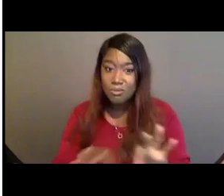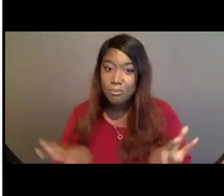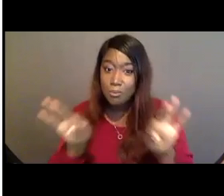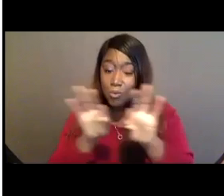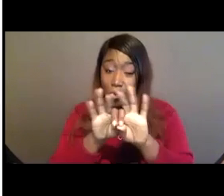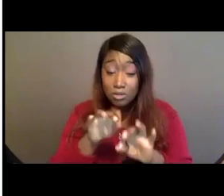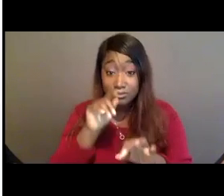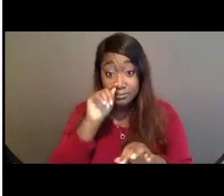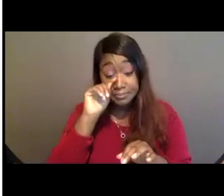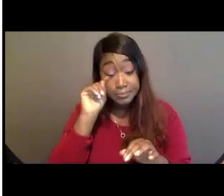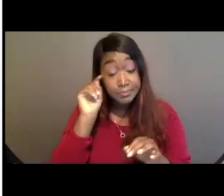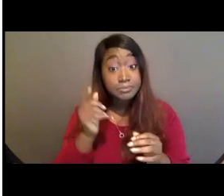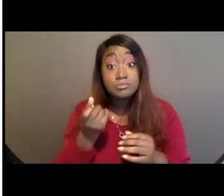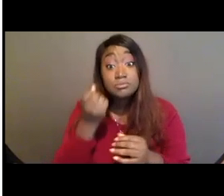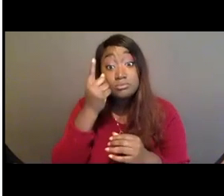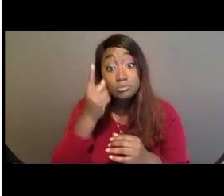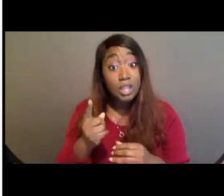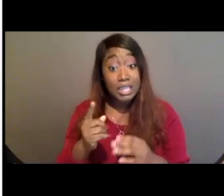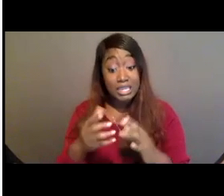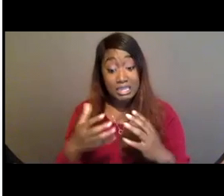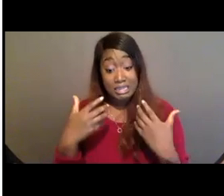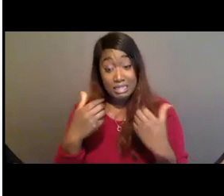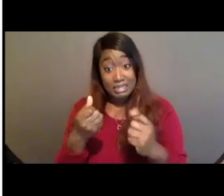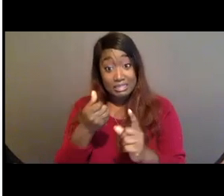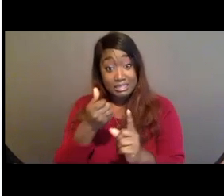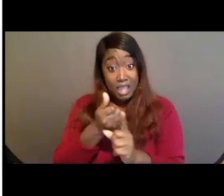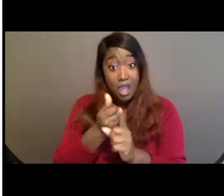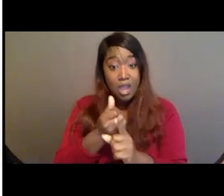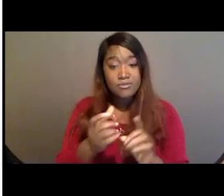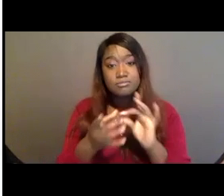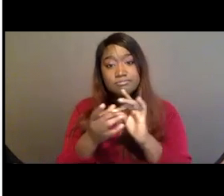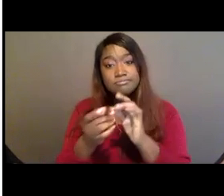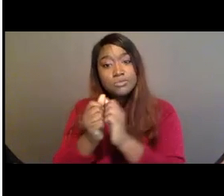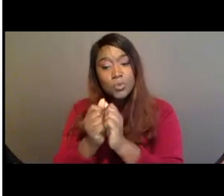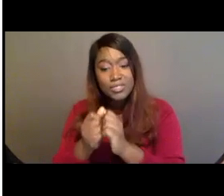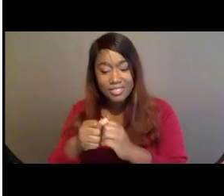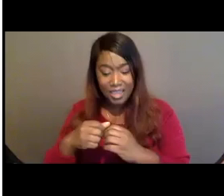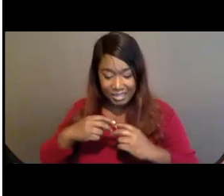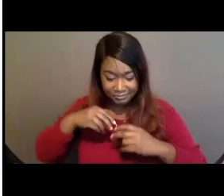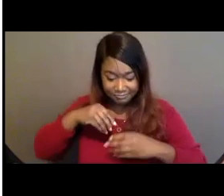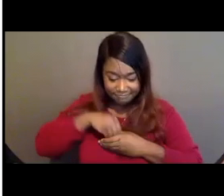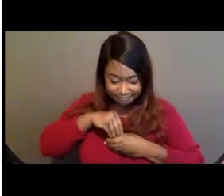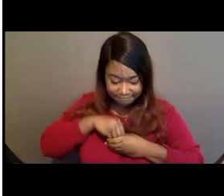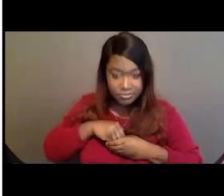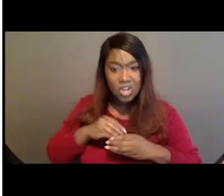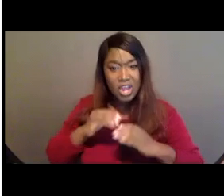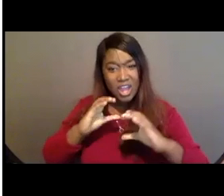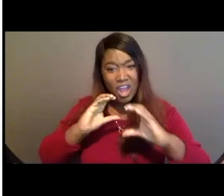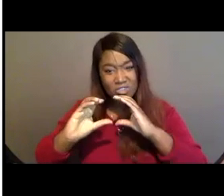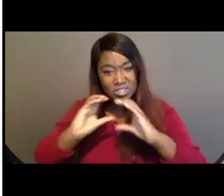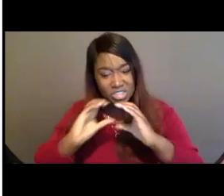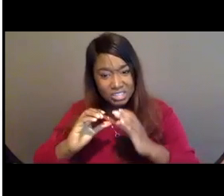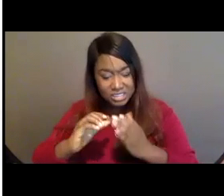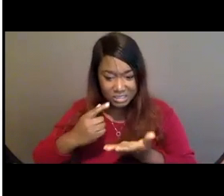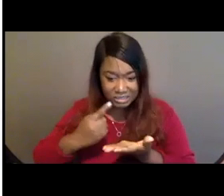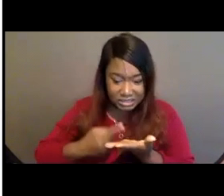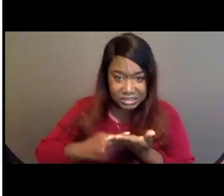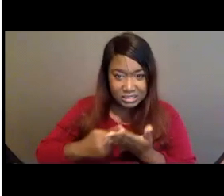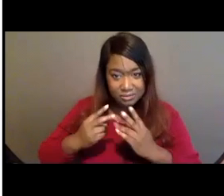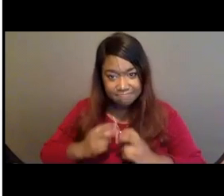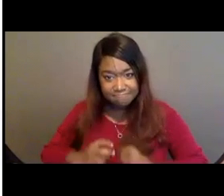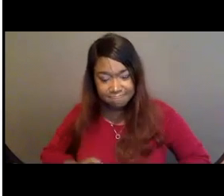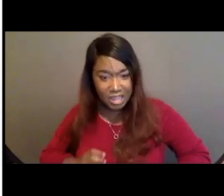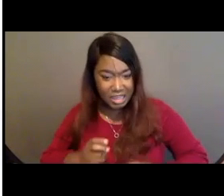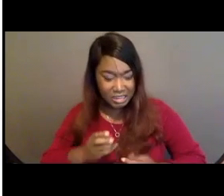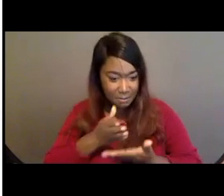of conversation, a conversation within ourselves, a conversation between either our parts of